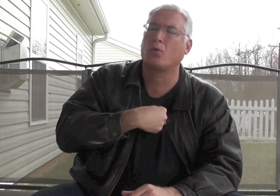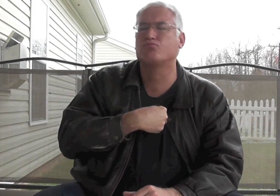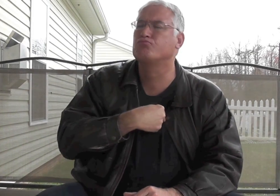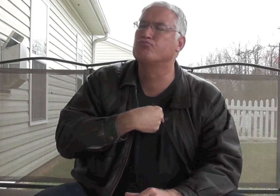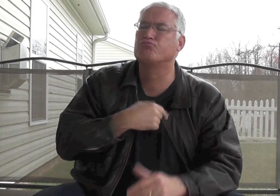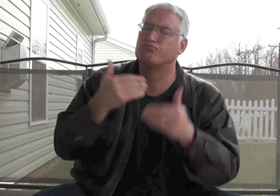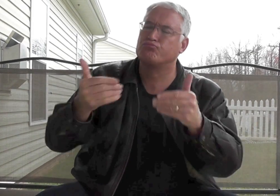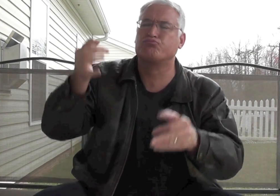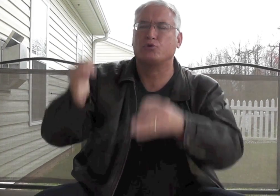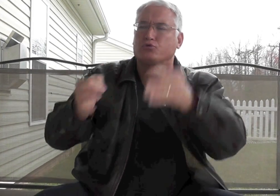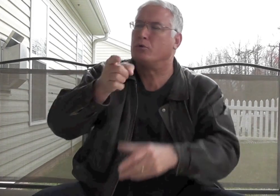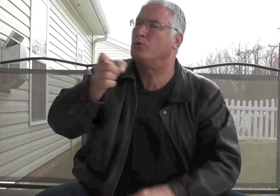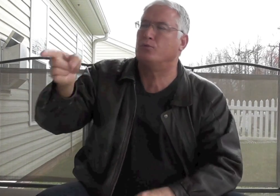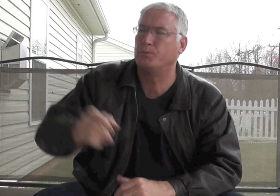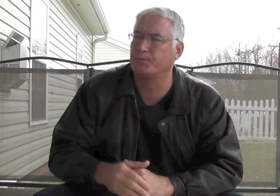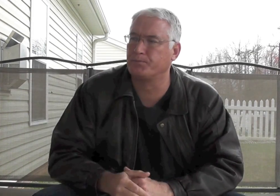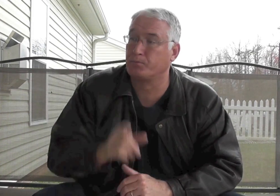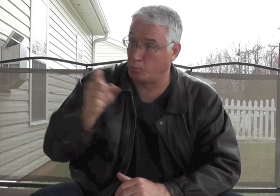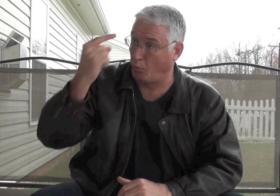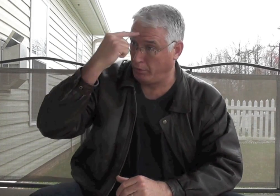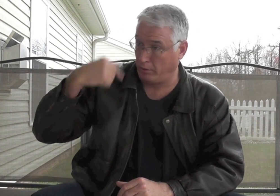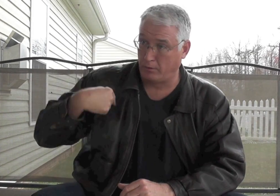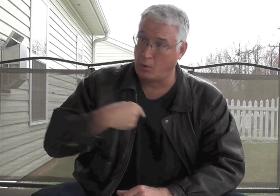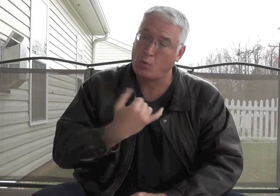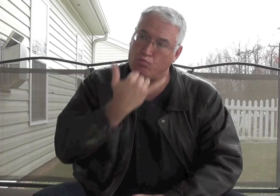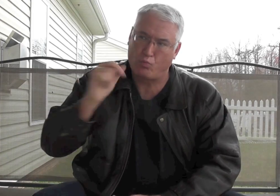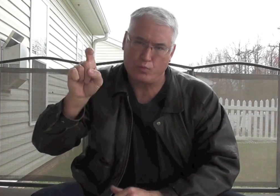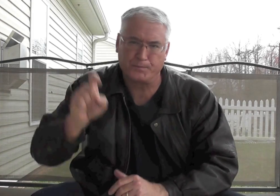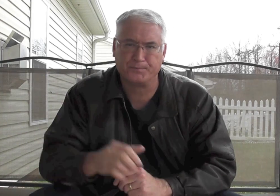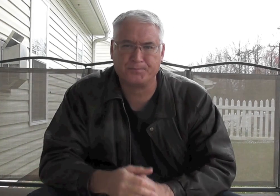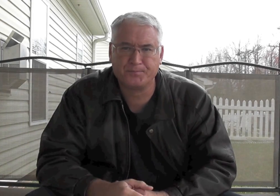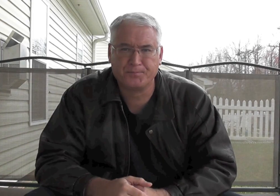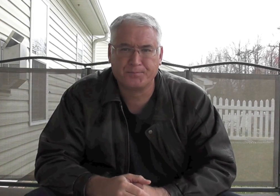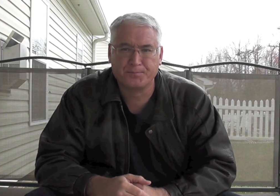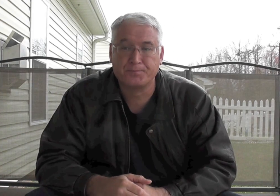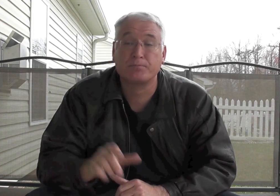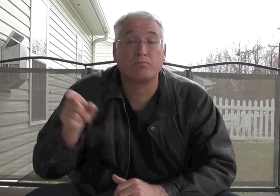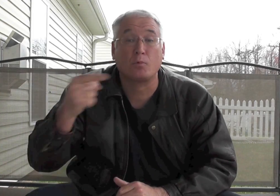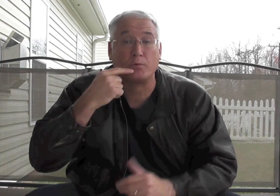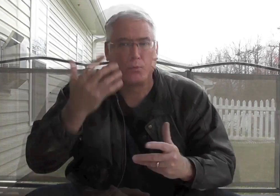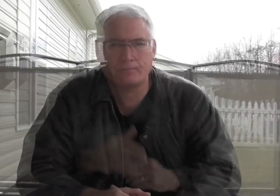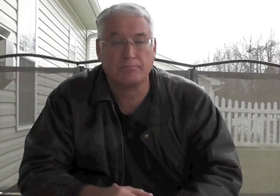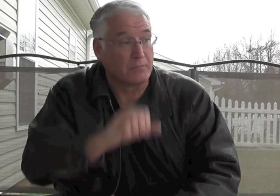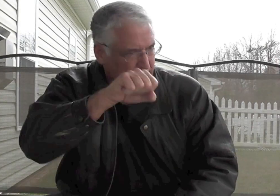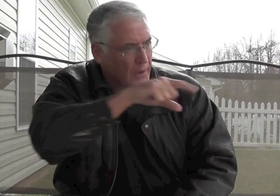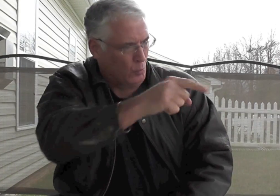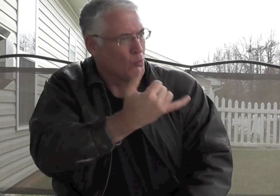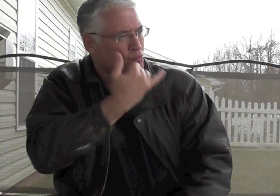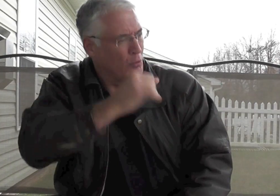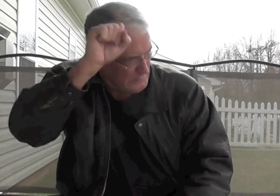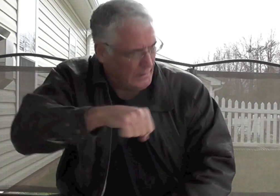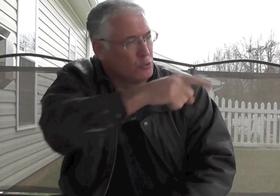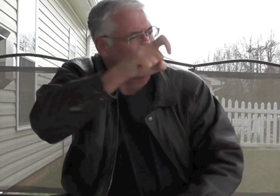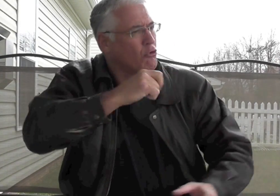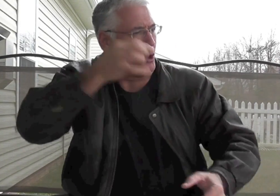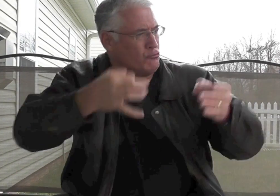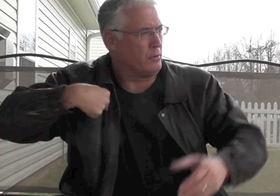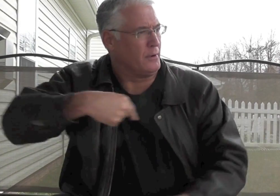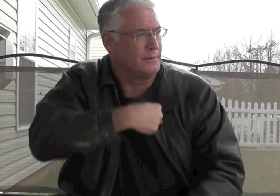question and say, if we go ahead and judge you, do you think we're wrong? Well, what are they going to say? They're going to say, yes, you're